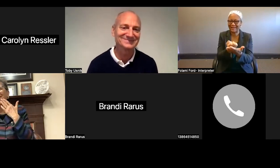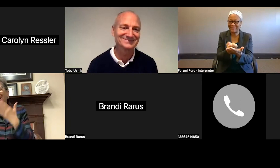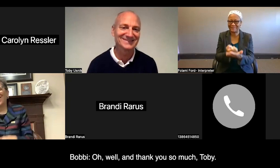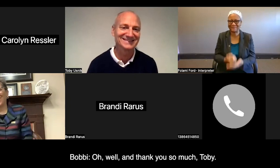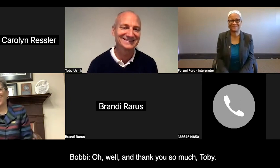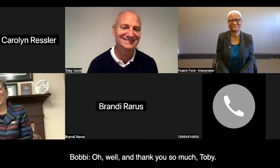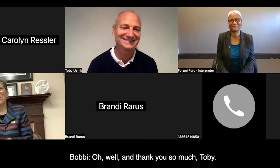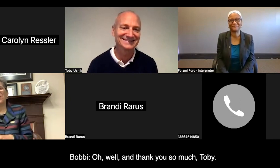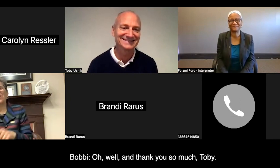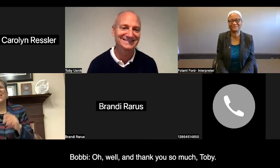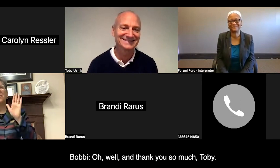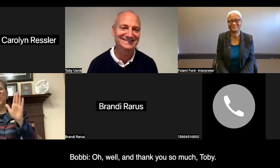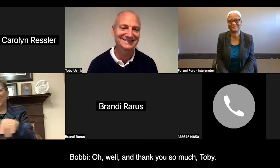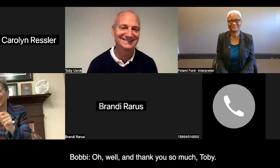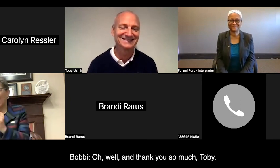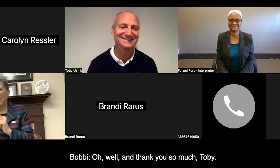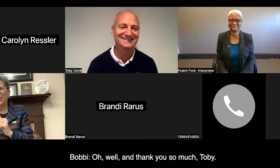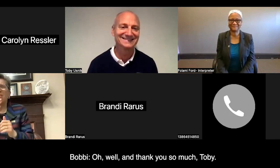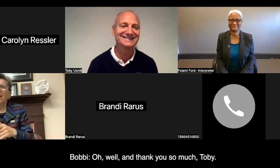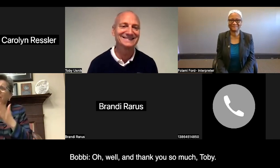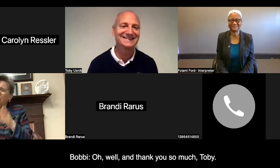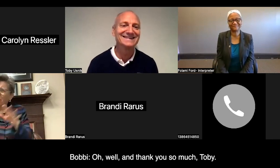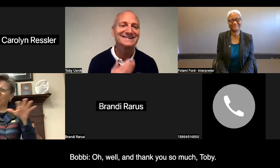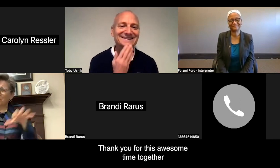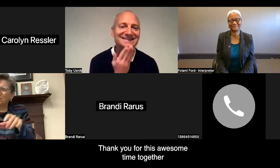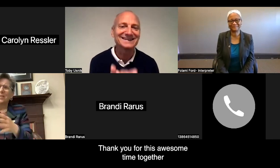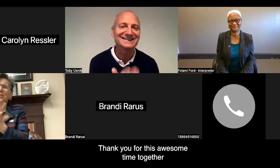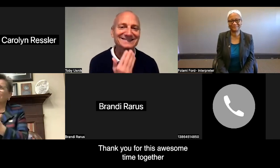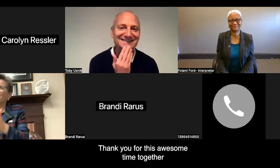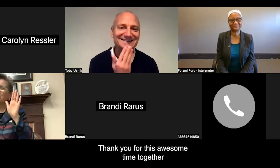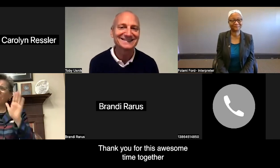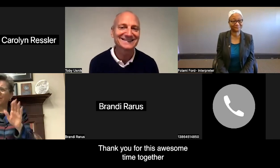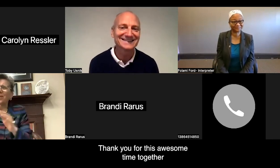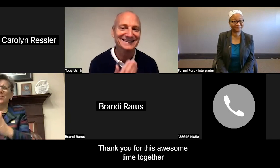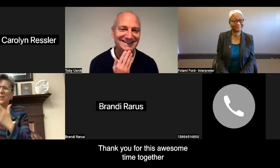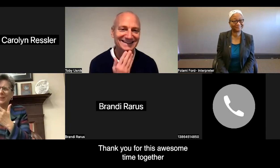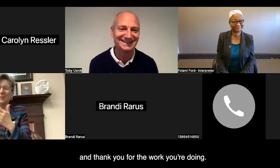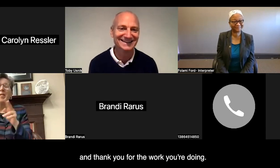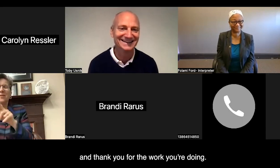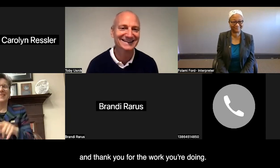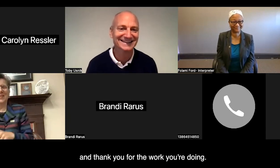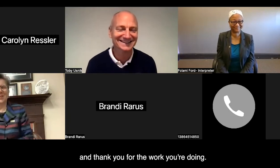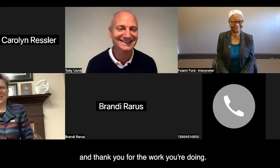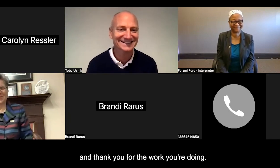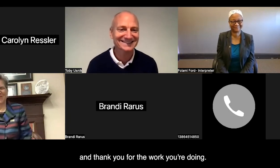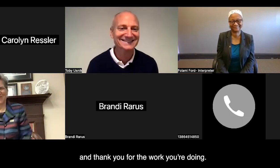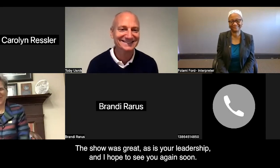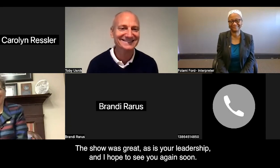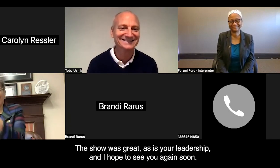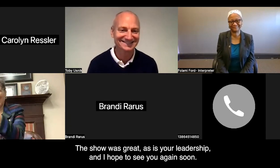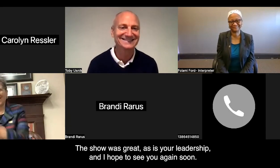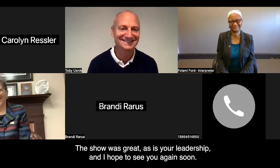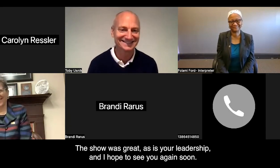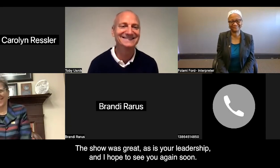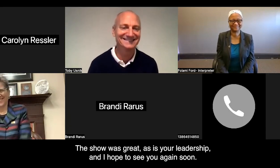Oh, well, and thank you so much, Toby. Thank you for this awesome time together. And thank you for the work you're doing. The show was great, as is your leadership.